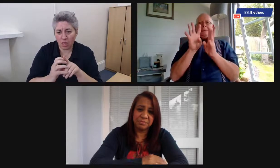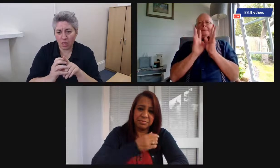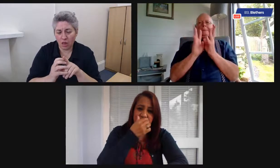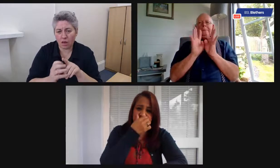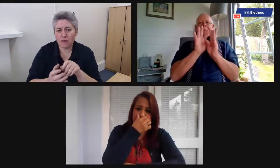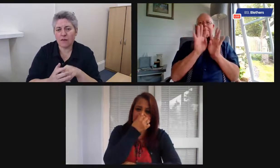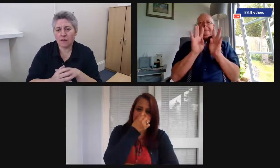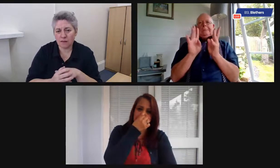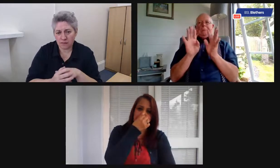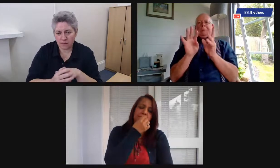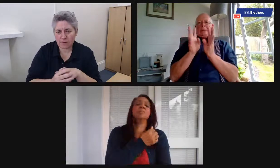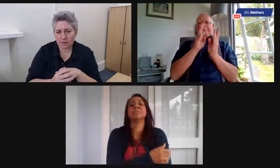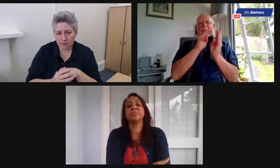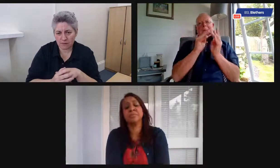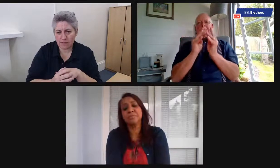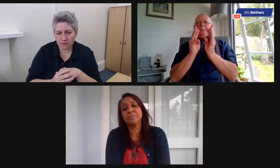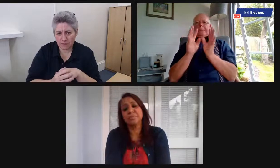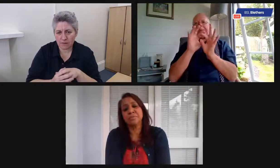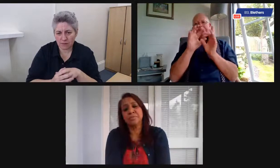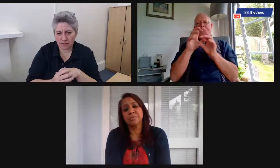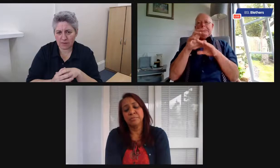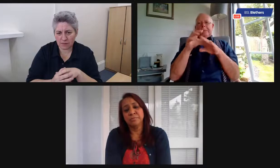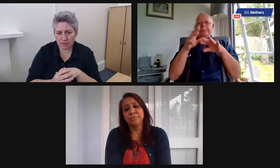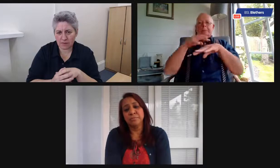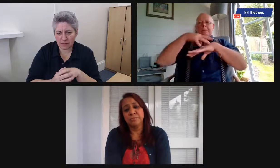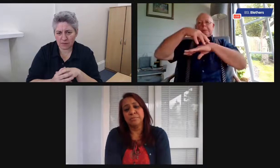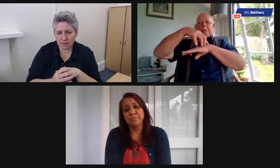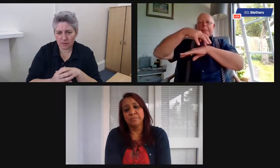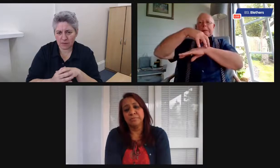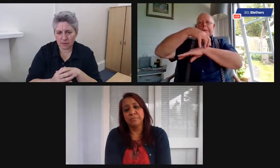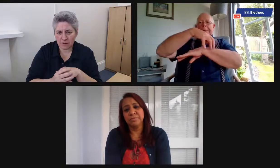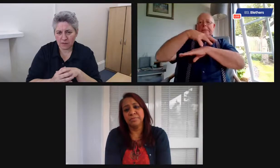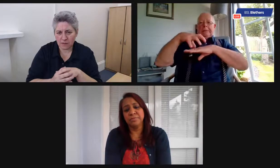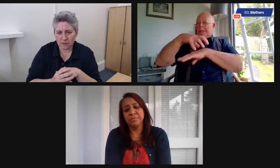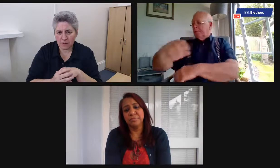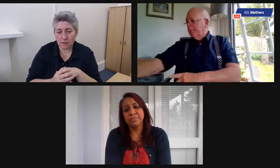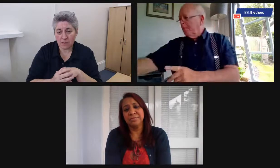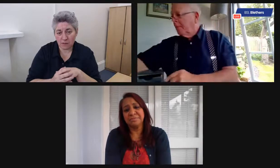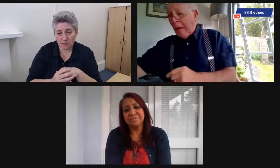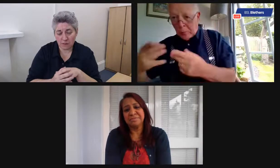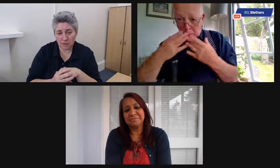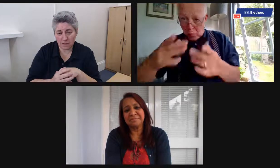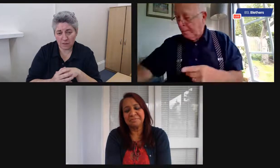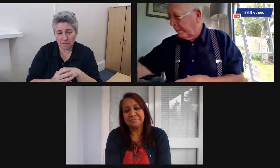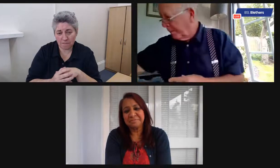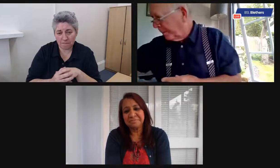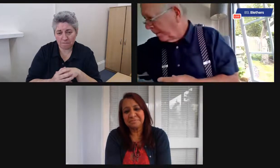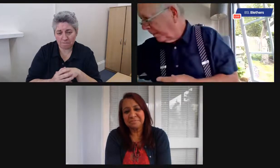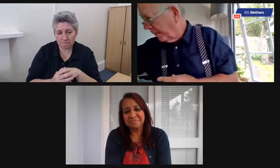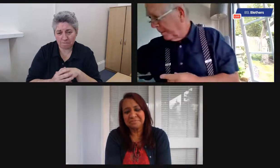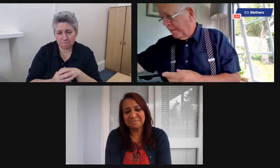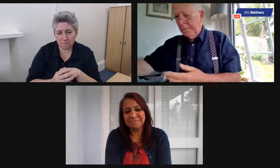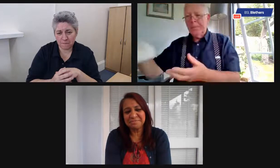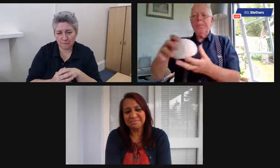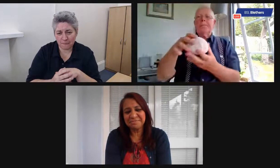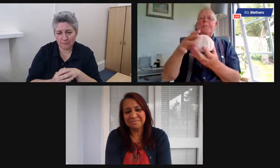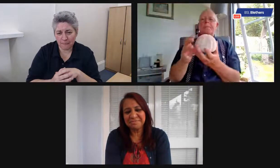squashed ball, and it's covered in little spikes that vacillate in the water, and it crawls along. I'll show you the shell of